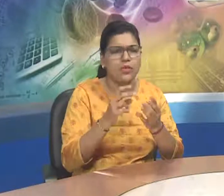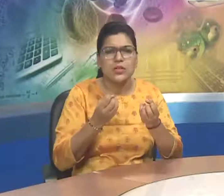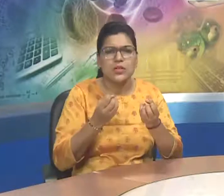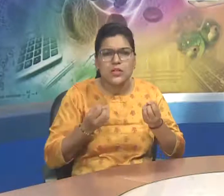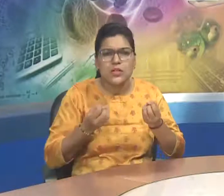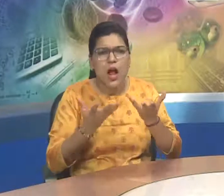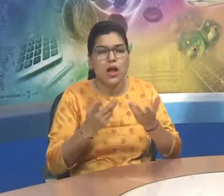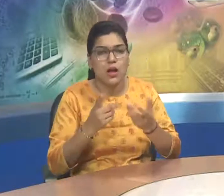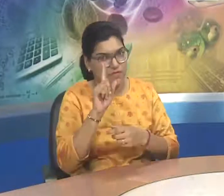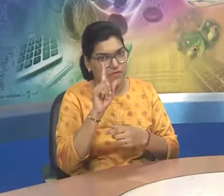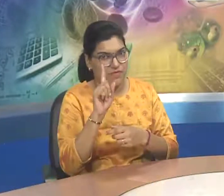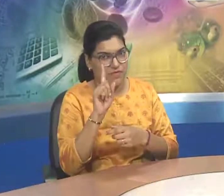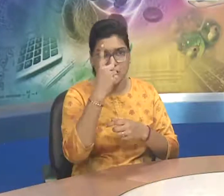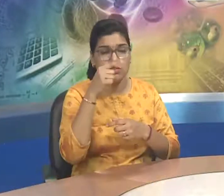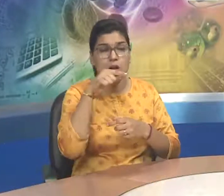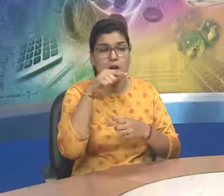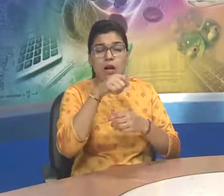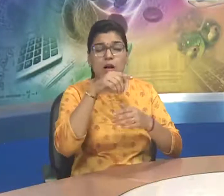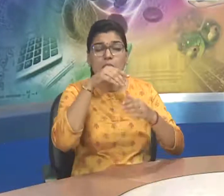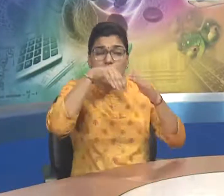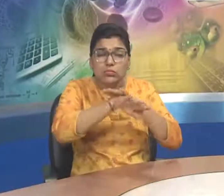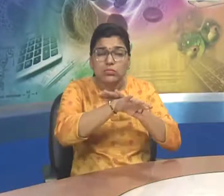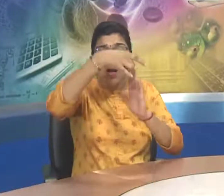Do you think HIV